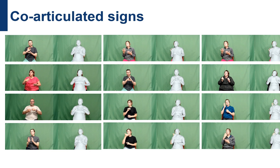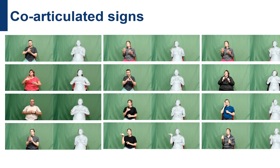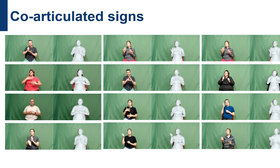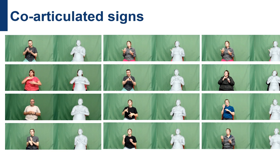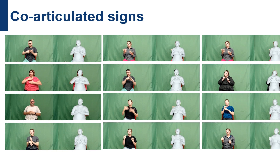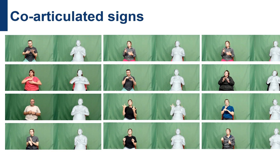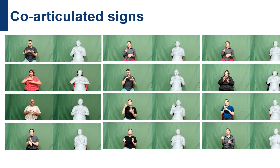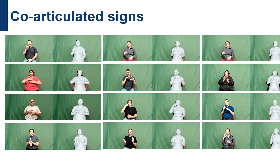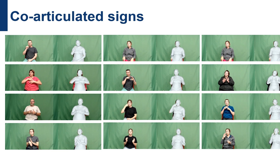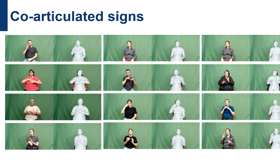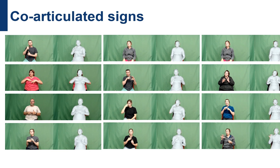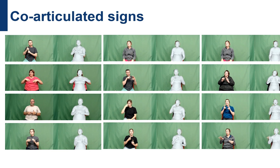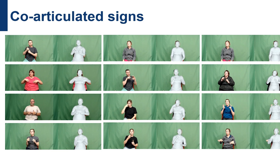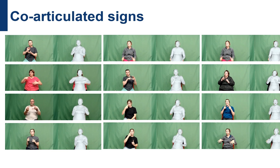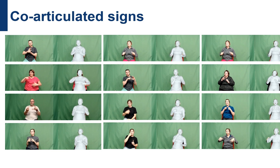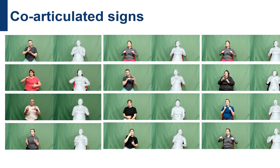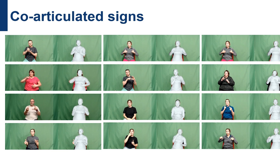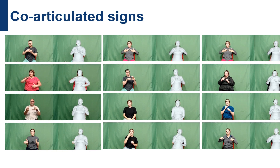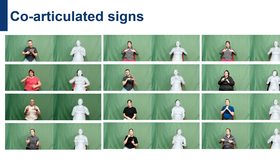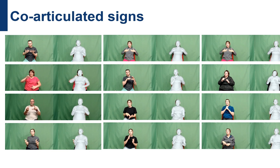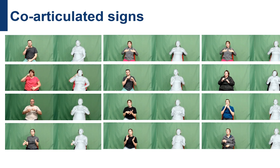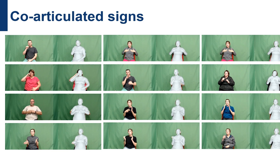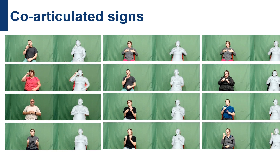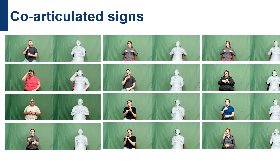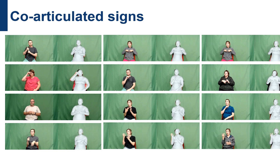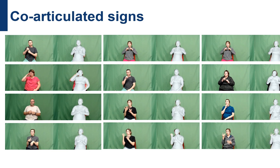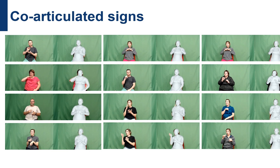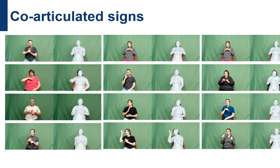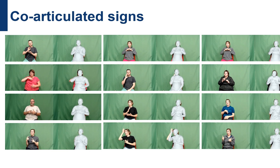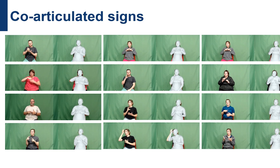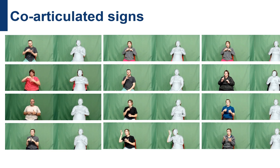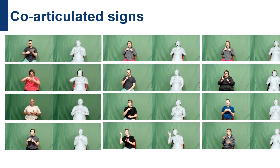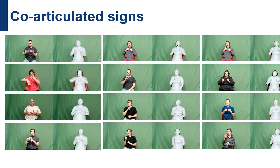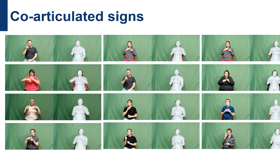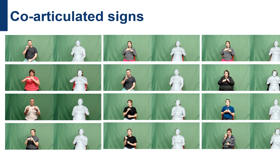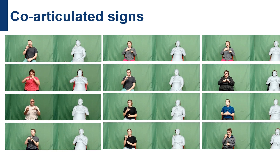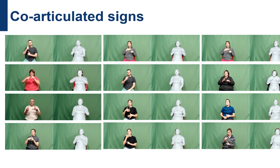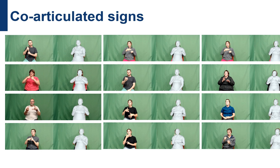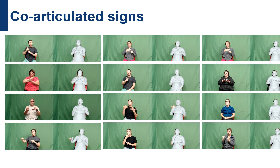some examples of the continuous signs in our dataset.